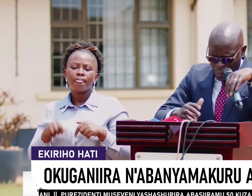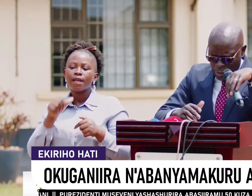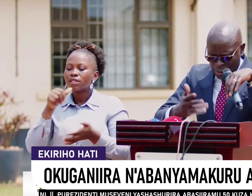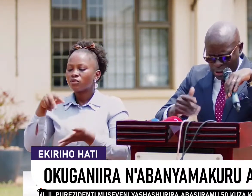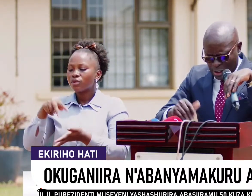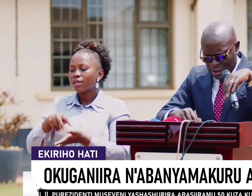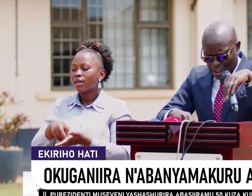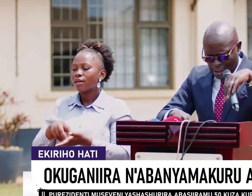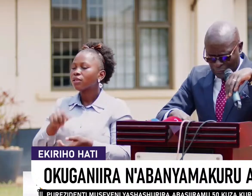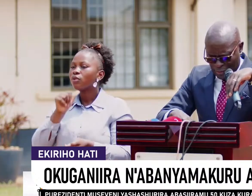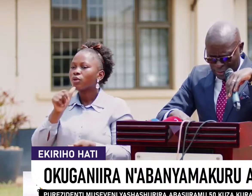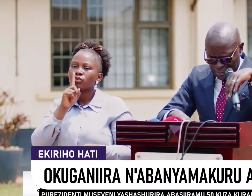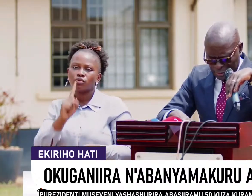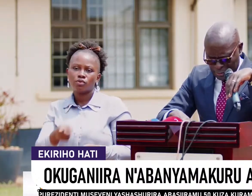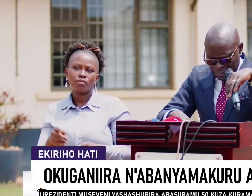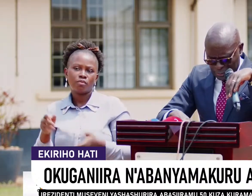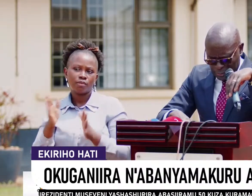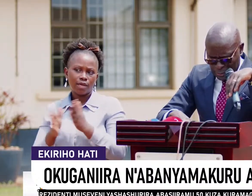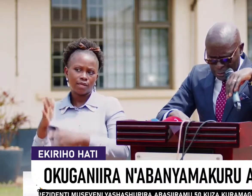tetuyimiridde bulungi mu nteekateeka yaffe.